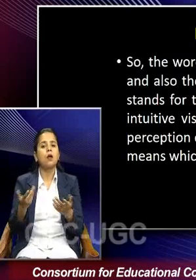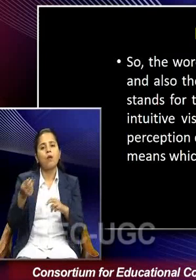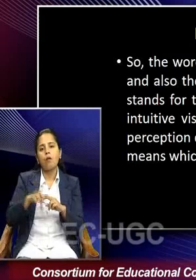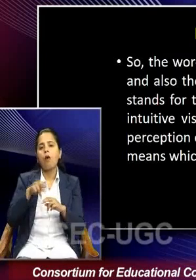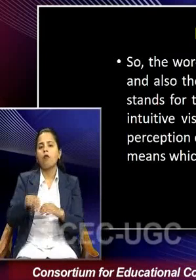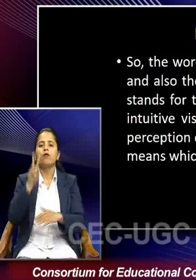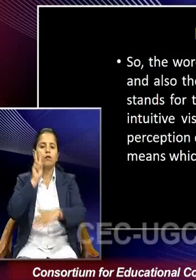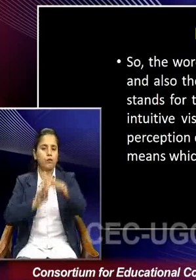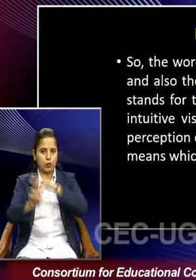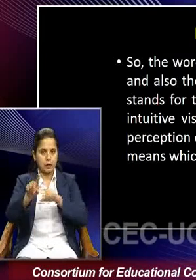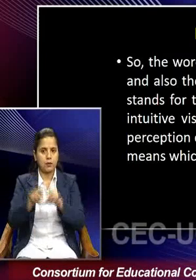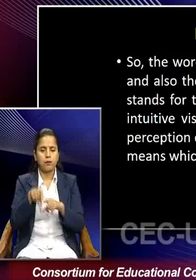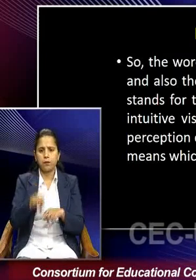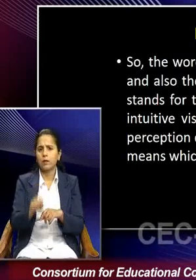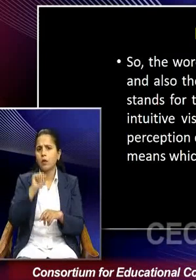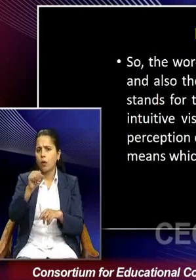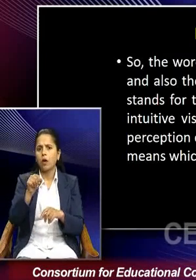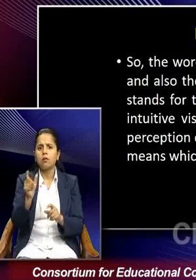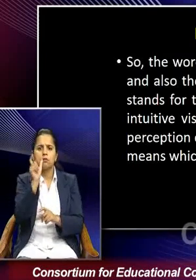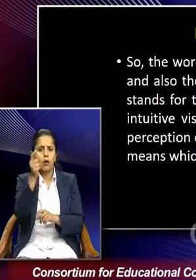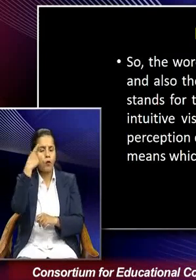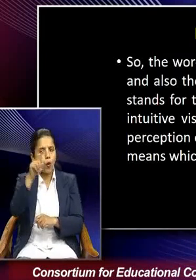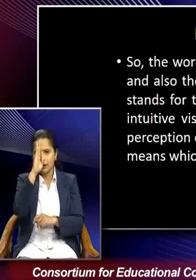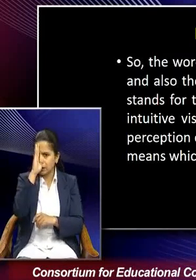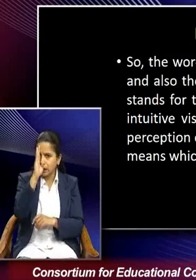vision. It stands for direct,